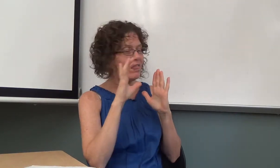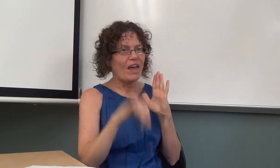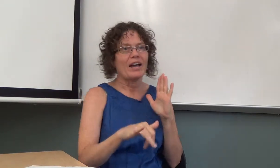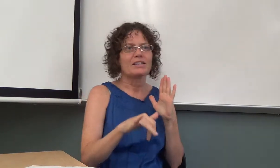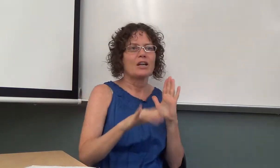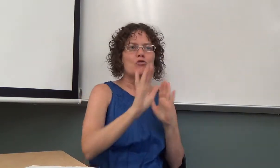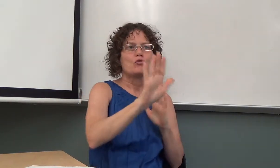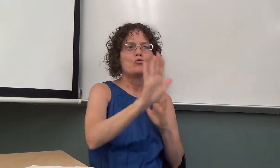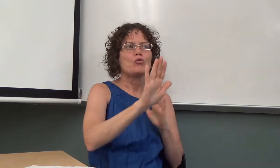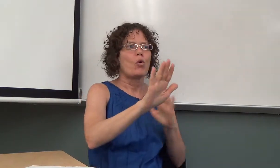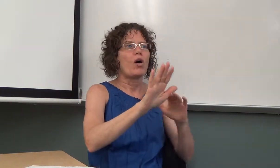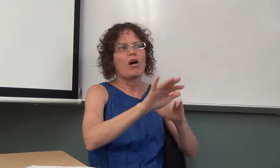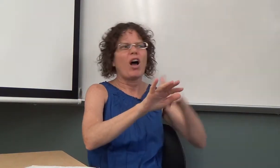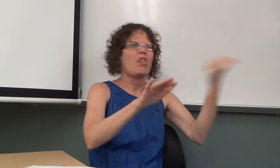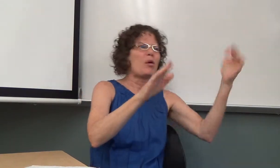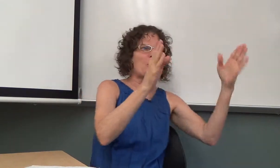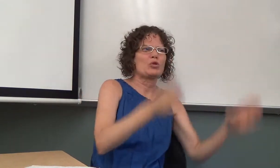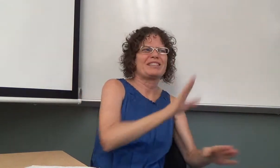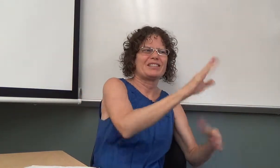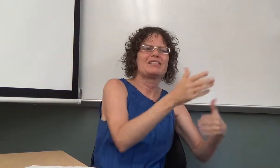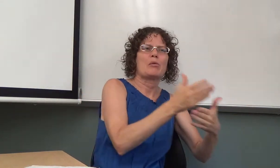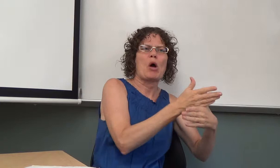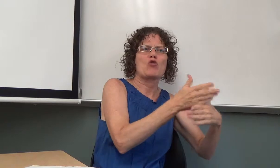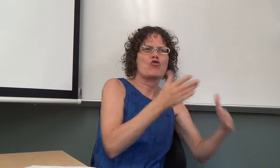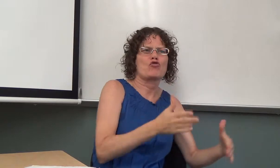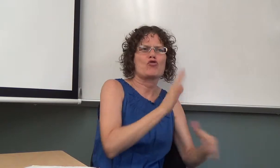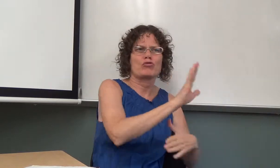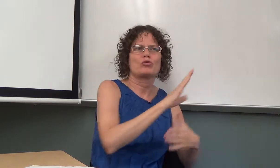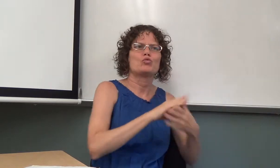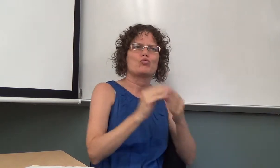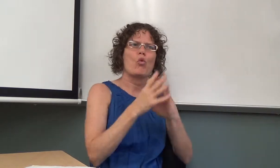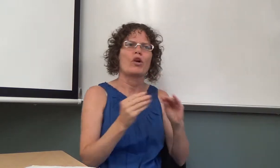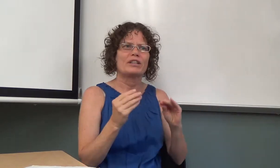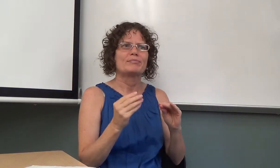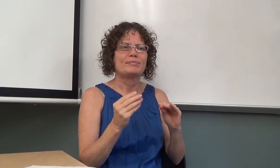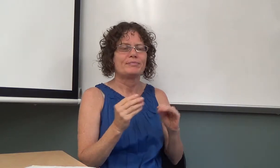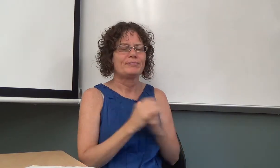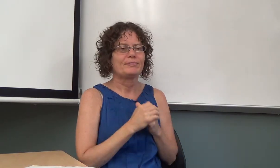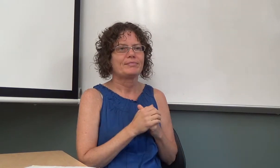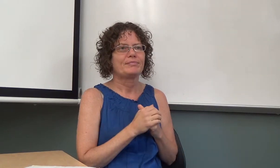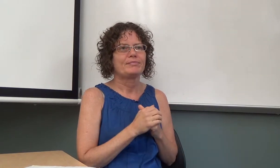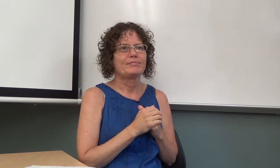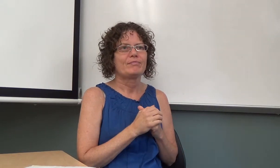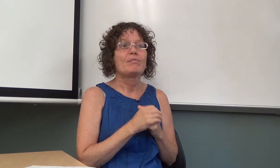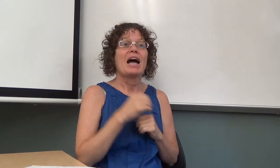story. So we're gonna put the topic up here as a student story.